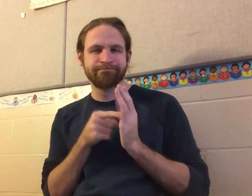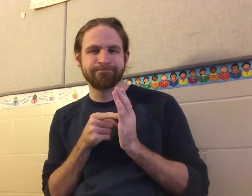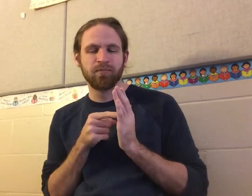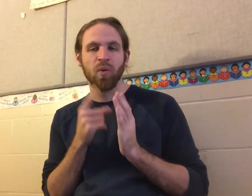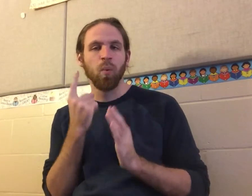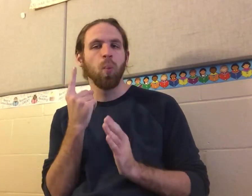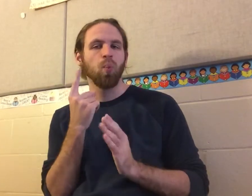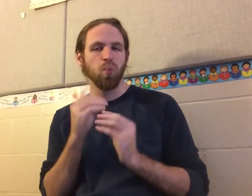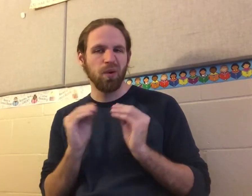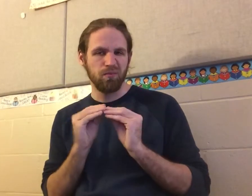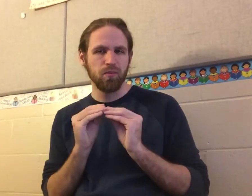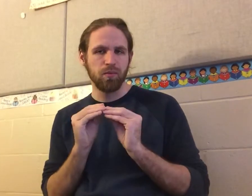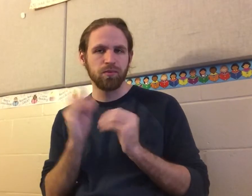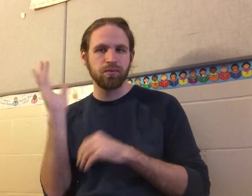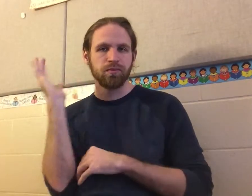insect.